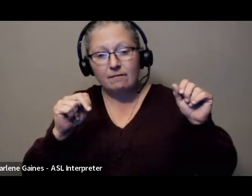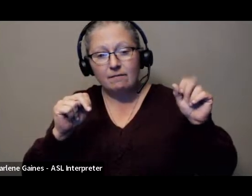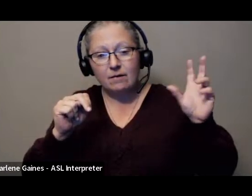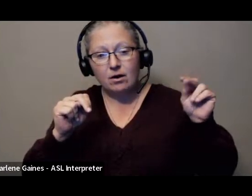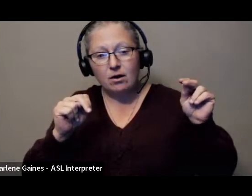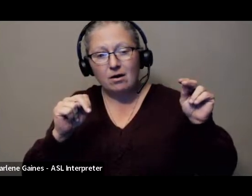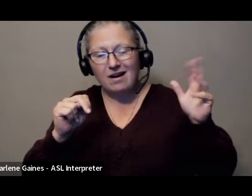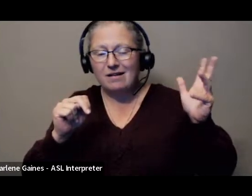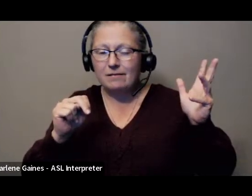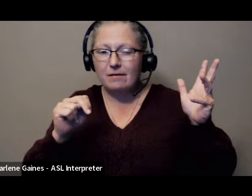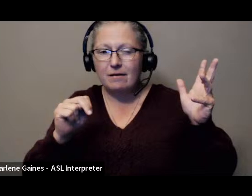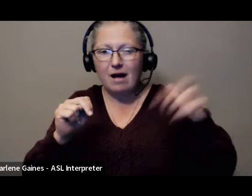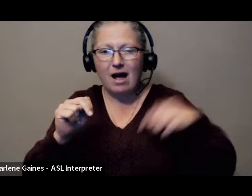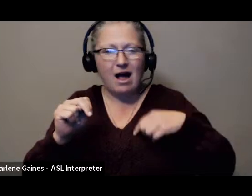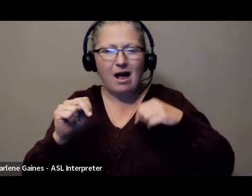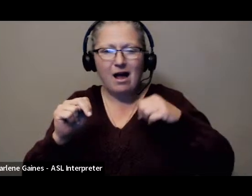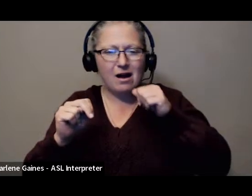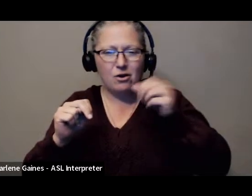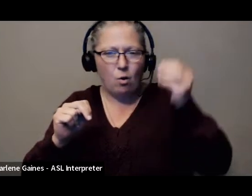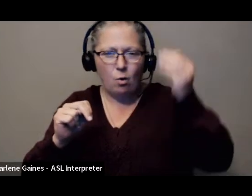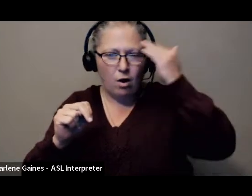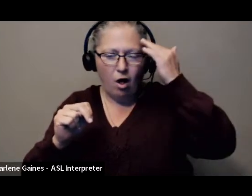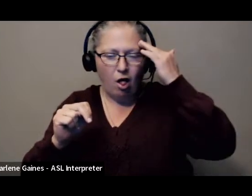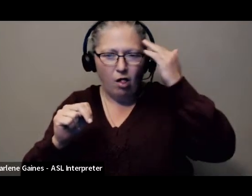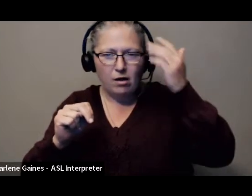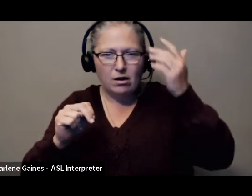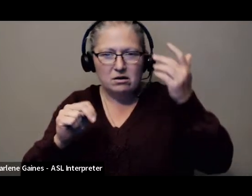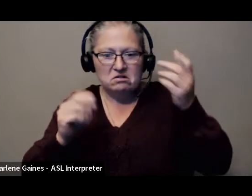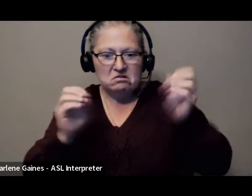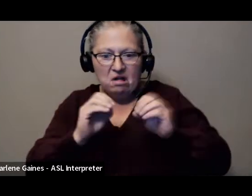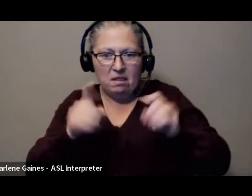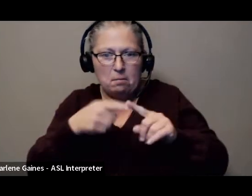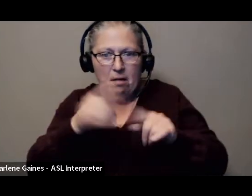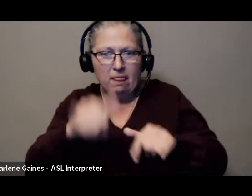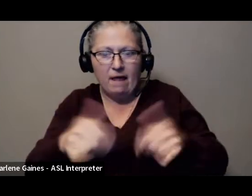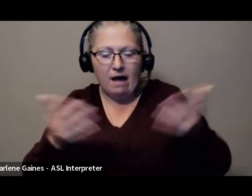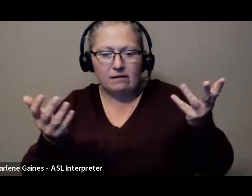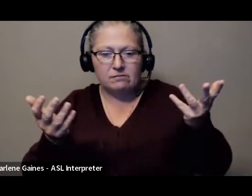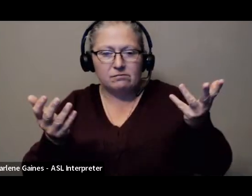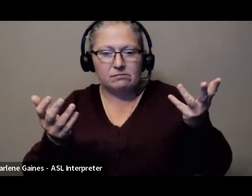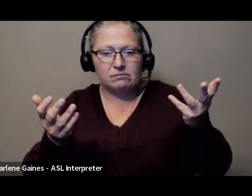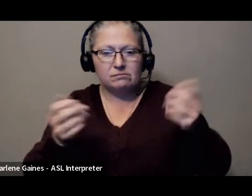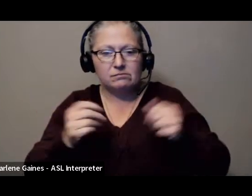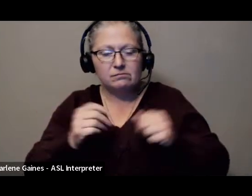no, I do not have any knowledge of what any of this is about.